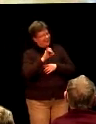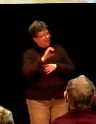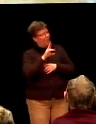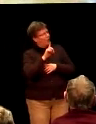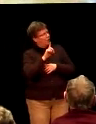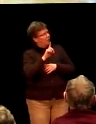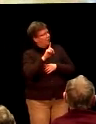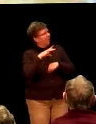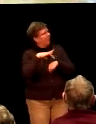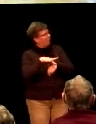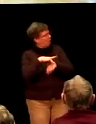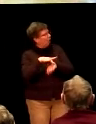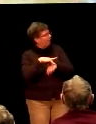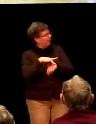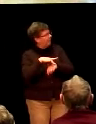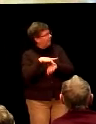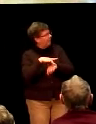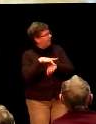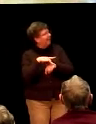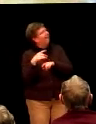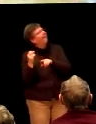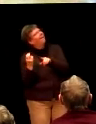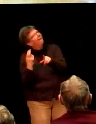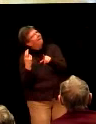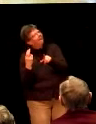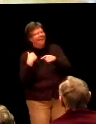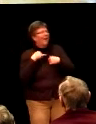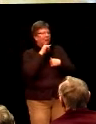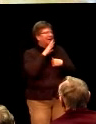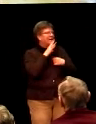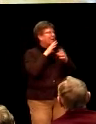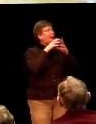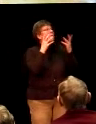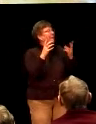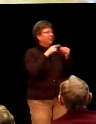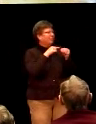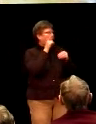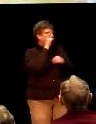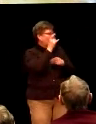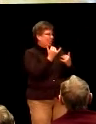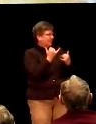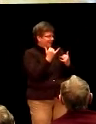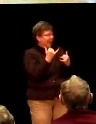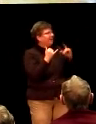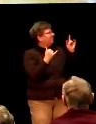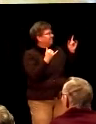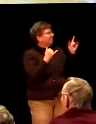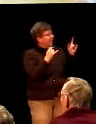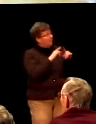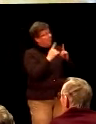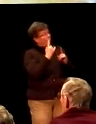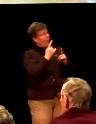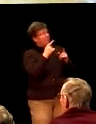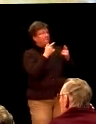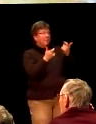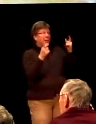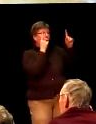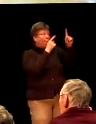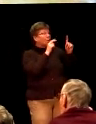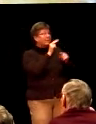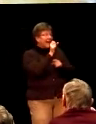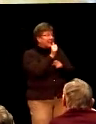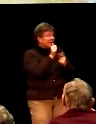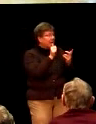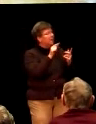And I'm not going to talk to you a lot about the moon today. I'm afraid this is pretty much it. But one of the big missions of NASA is to explore